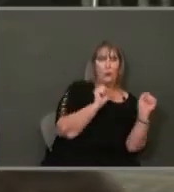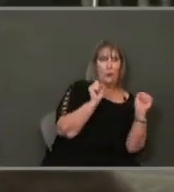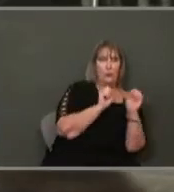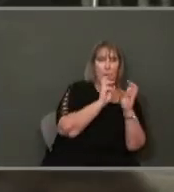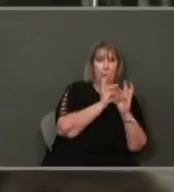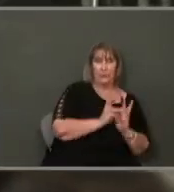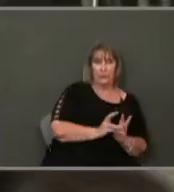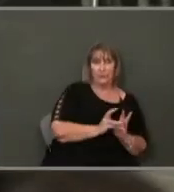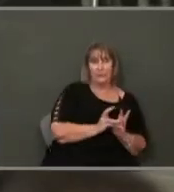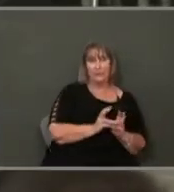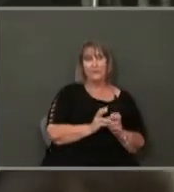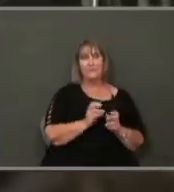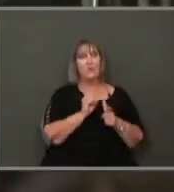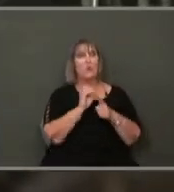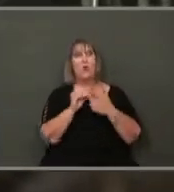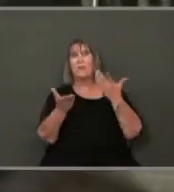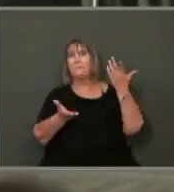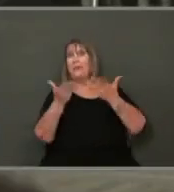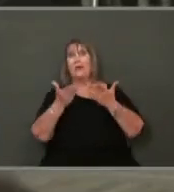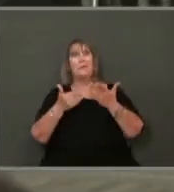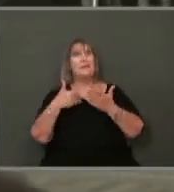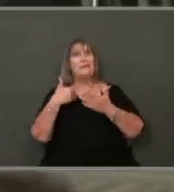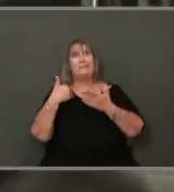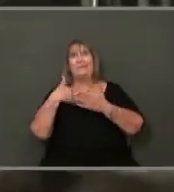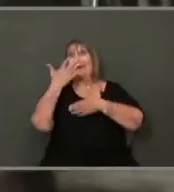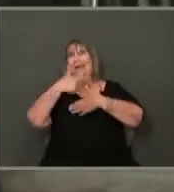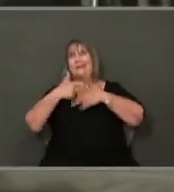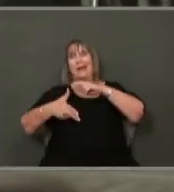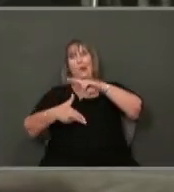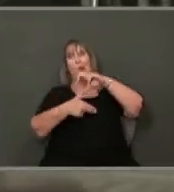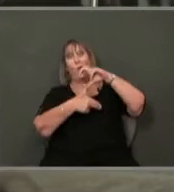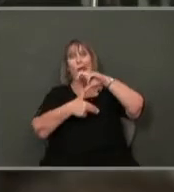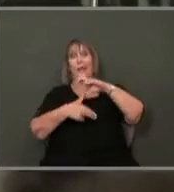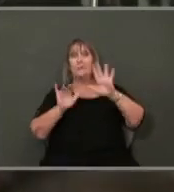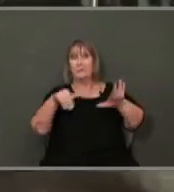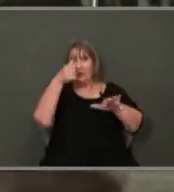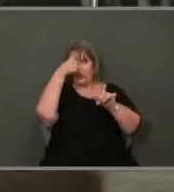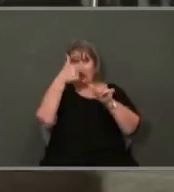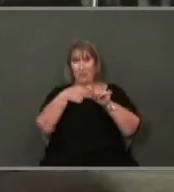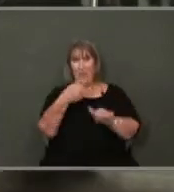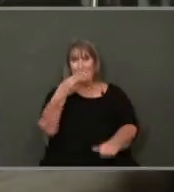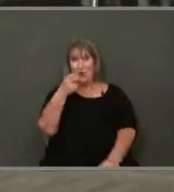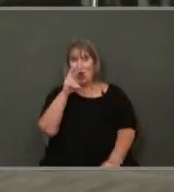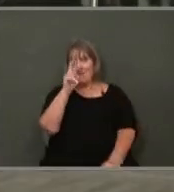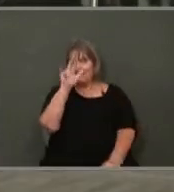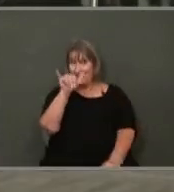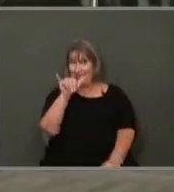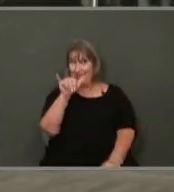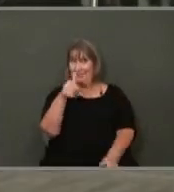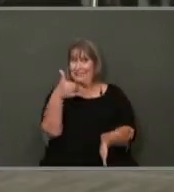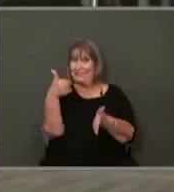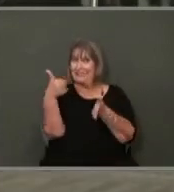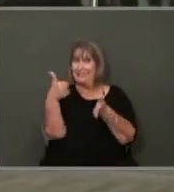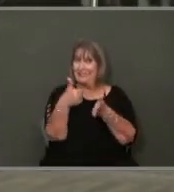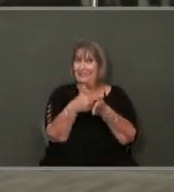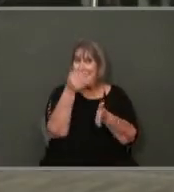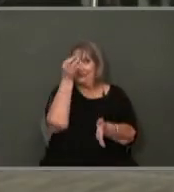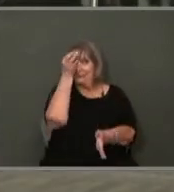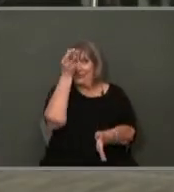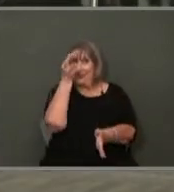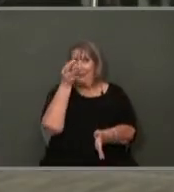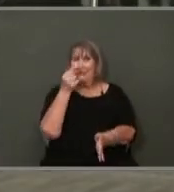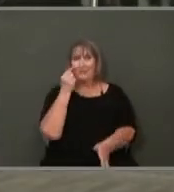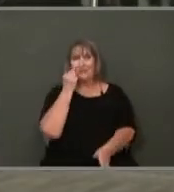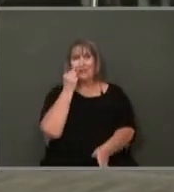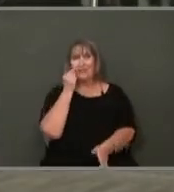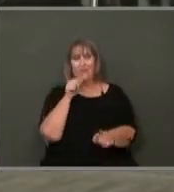to what could be the next hurricane, right? You don't know, right? Hurricane Harvey only missed us by 50 miles, right? So that's